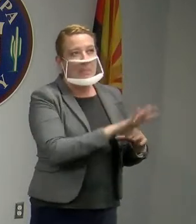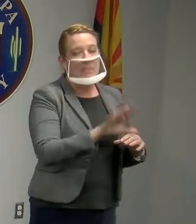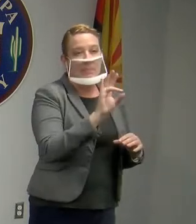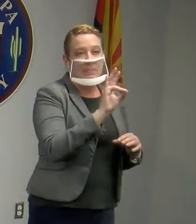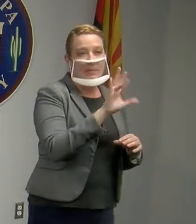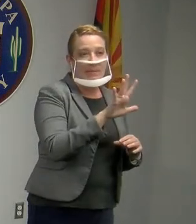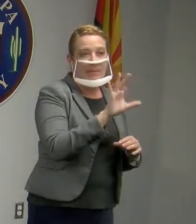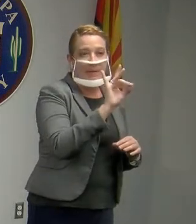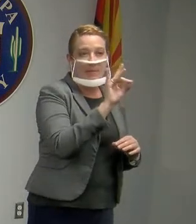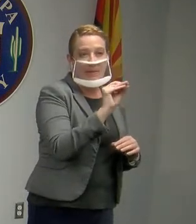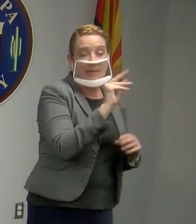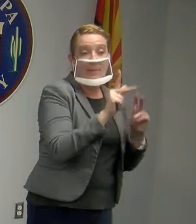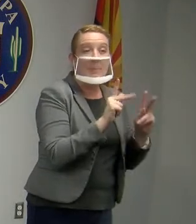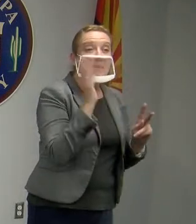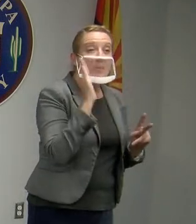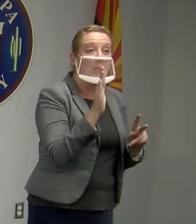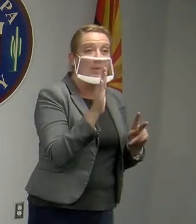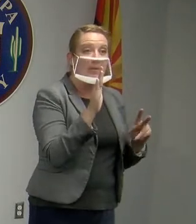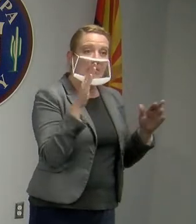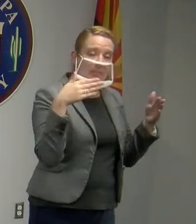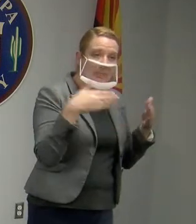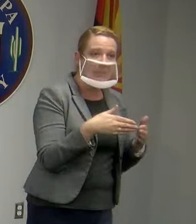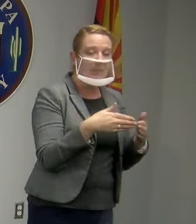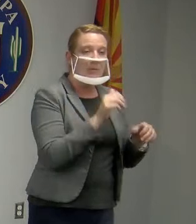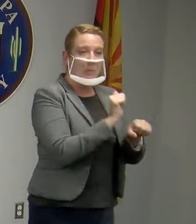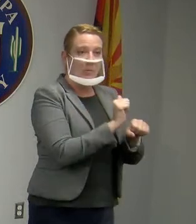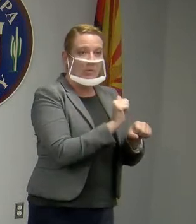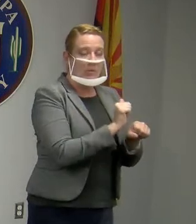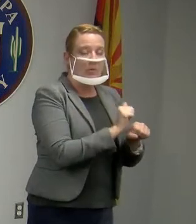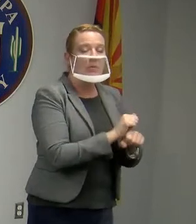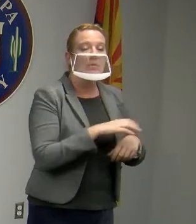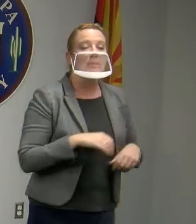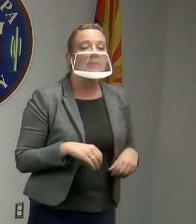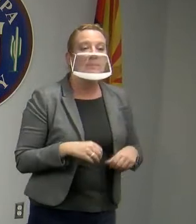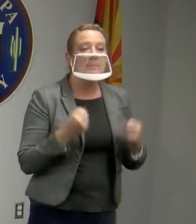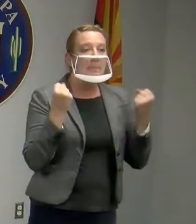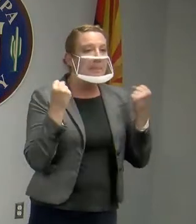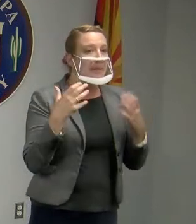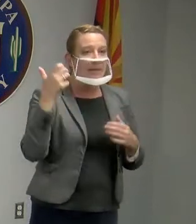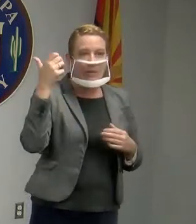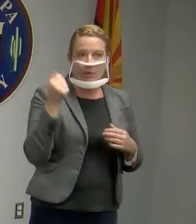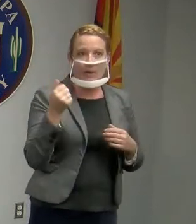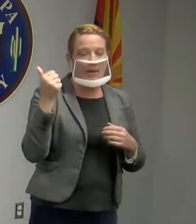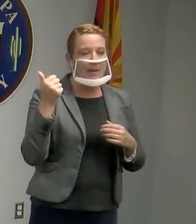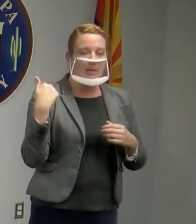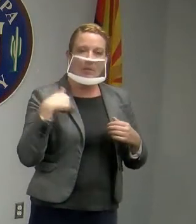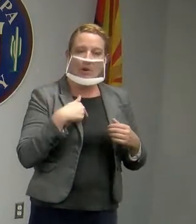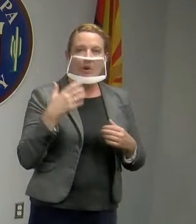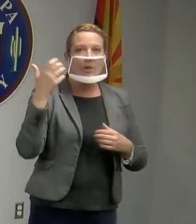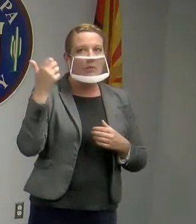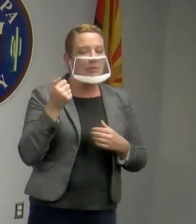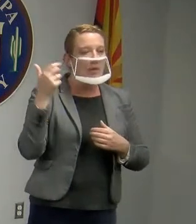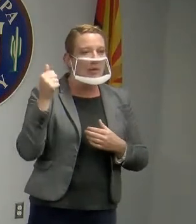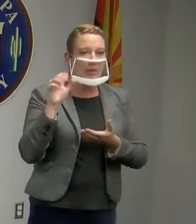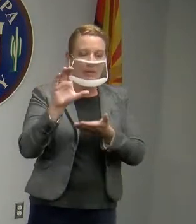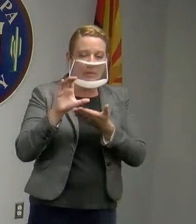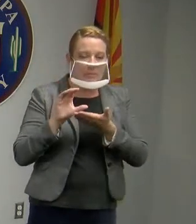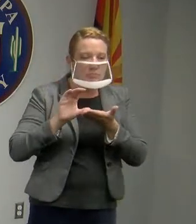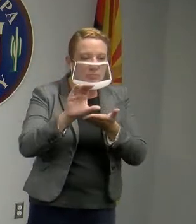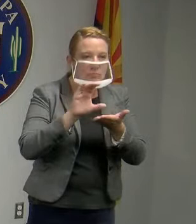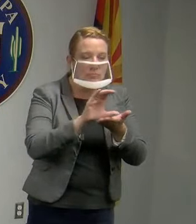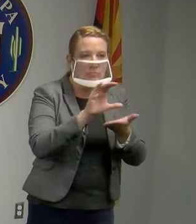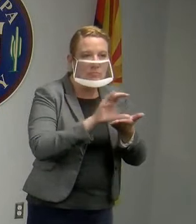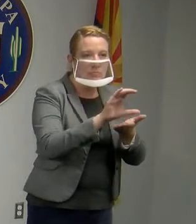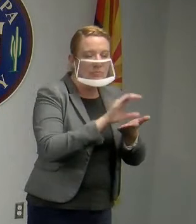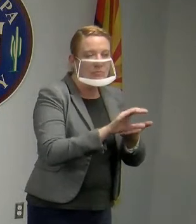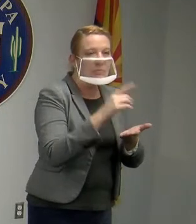on this program throughout the county. We've operated multiple grants for a long time, serving a variety of needs to